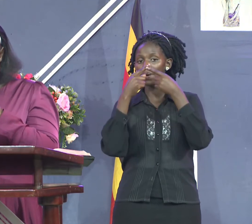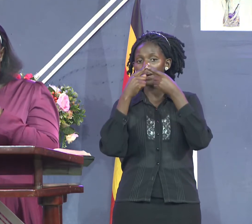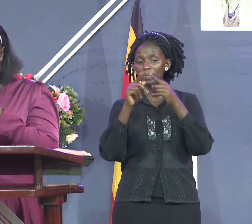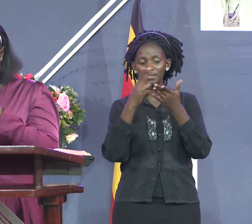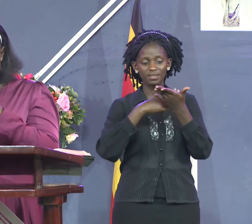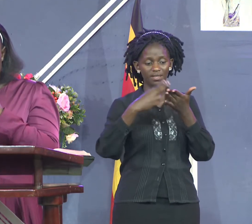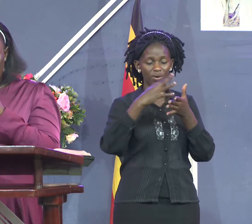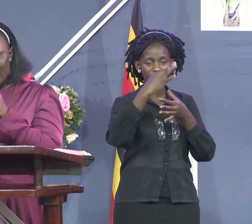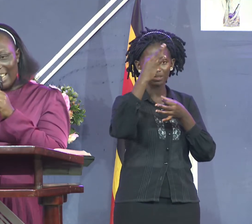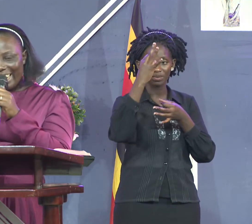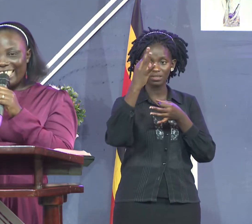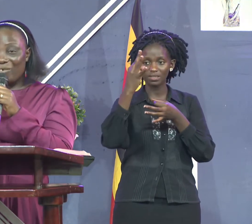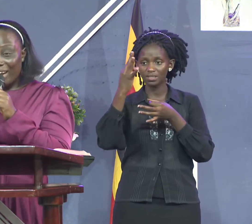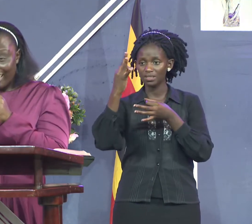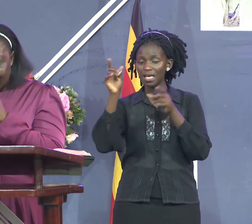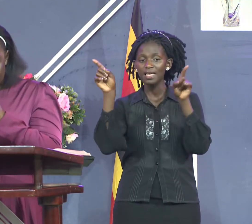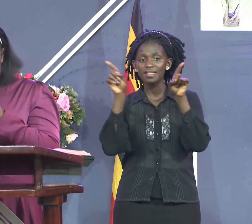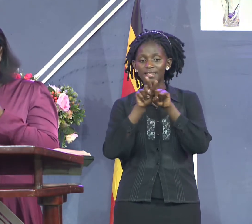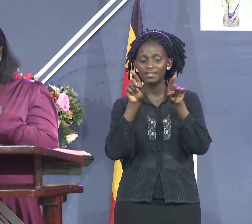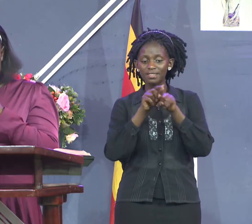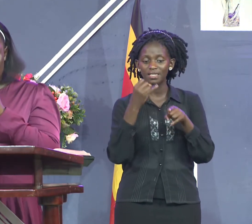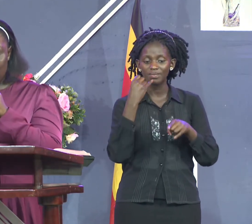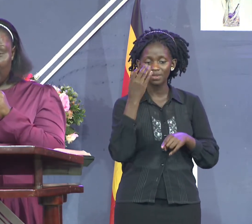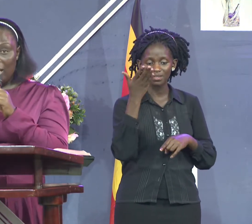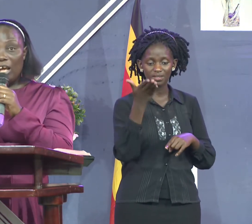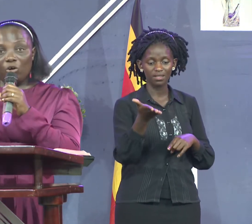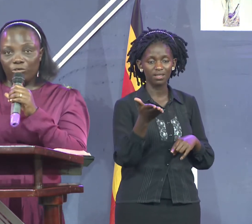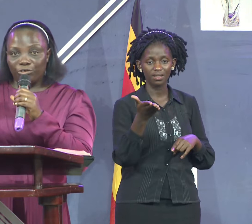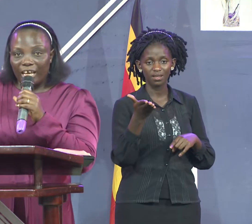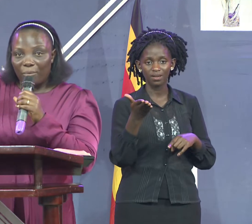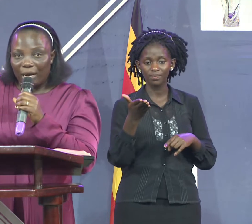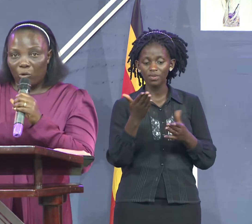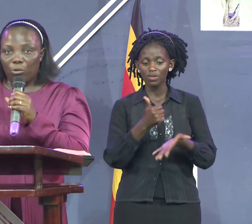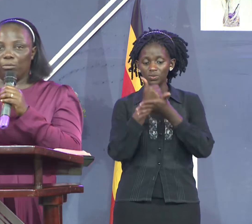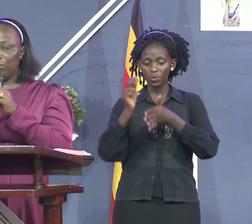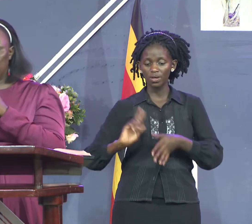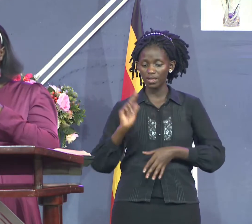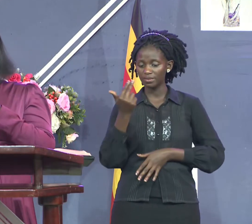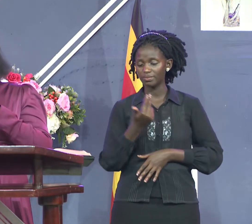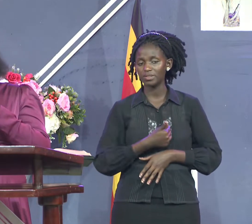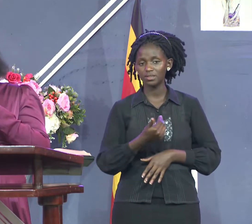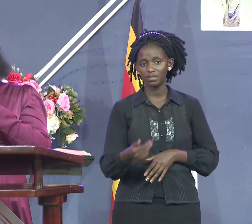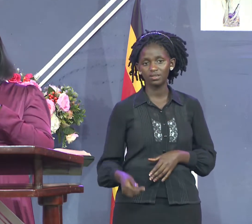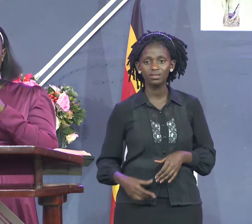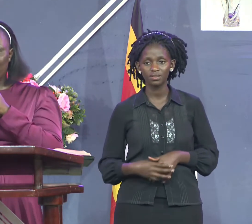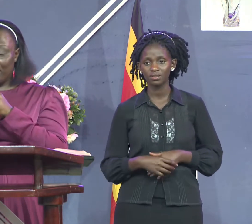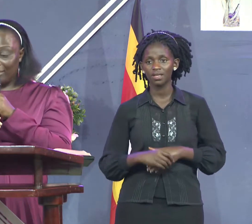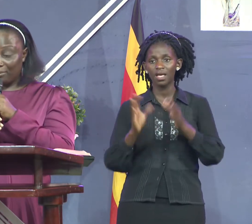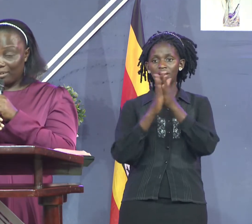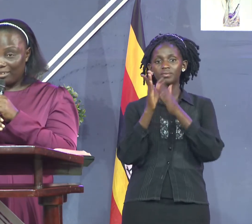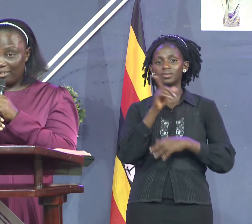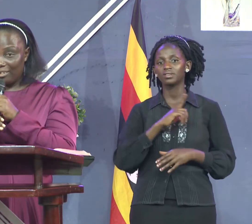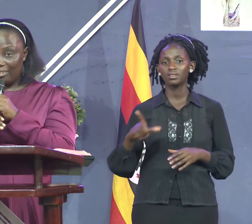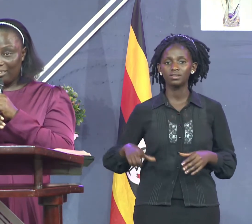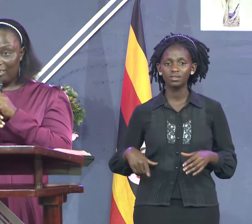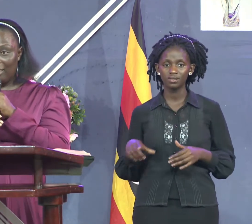But yet the Holy Spirit, naye wali, is also present okutuyambako to help us. Mukama